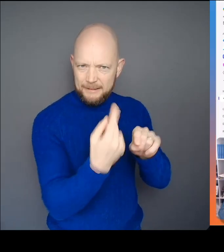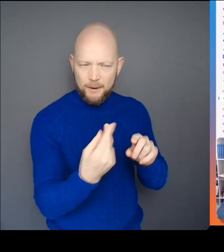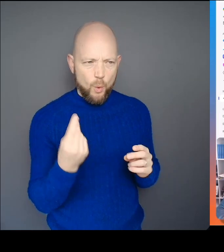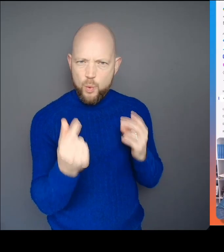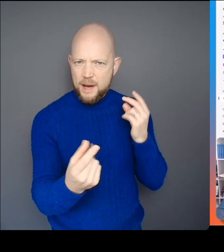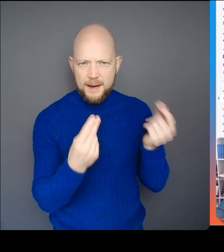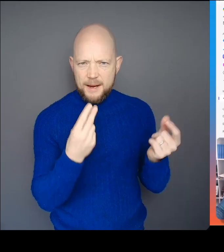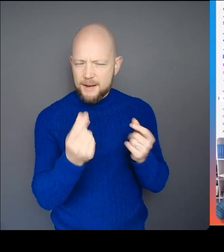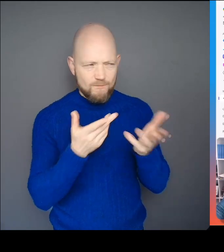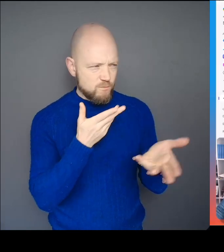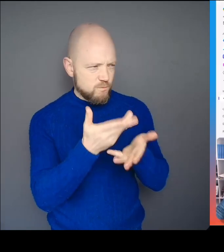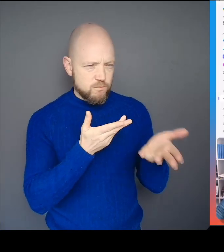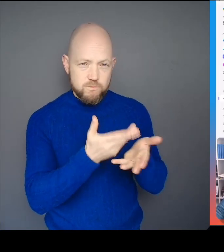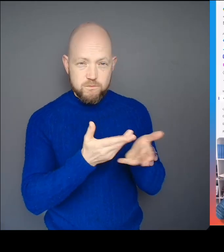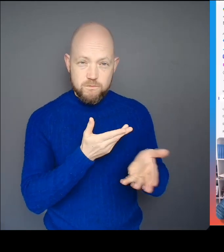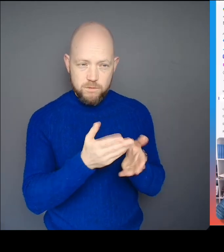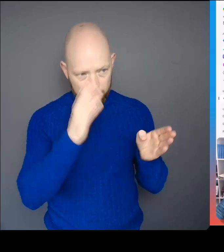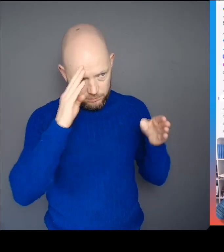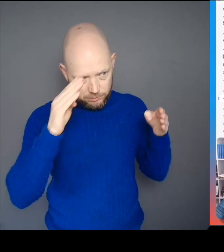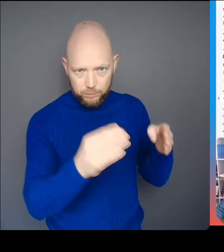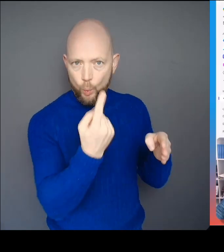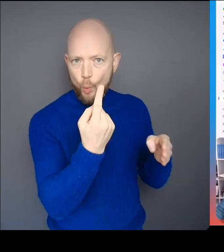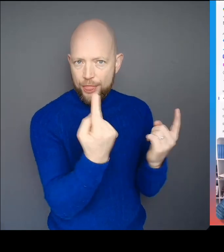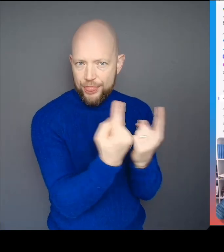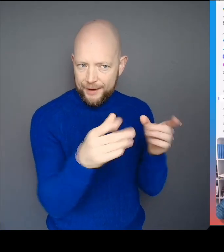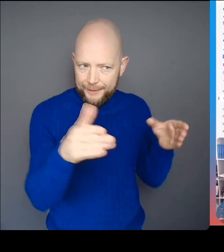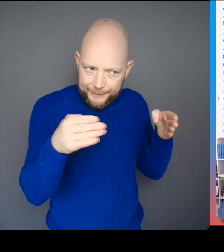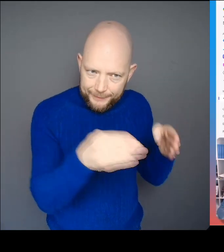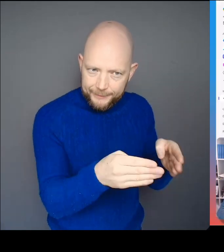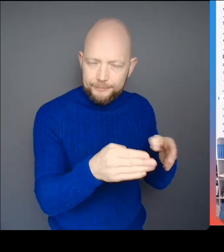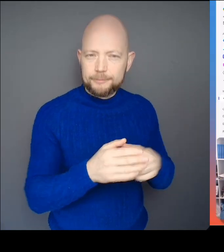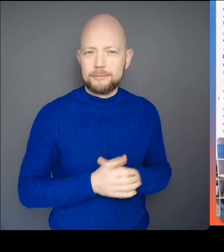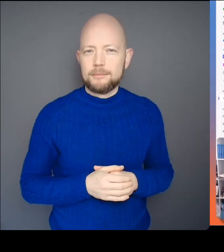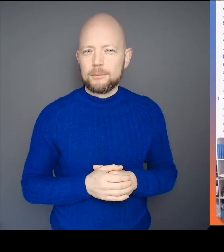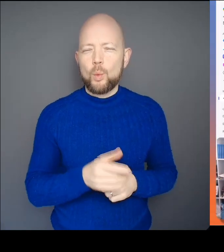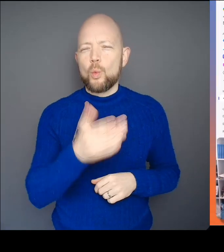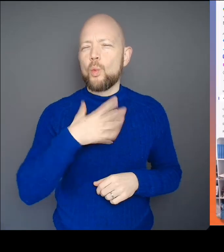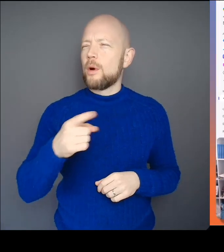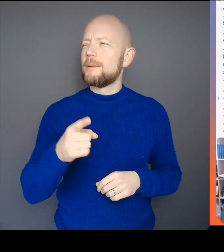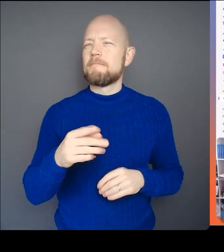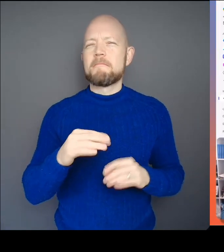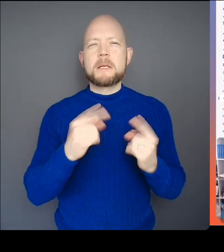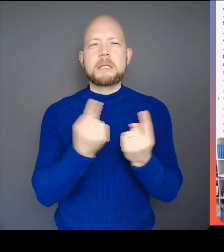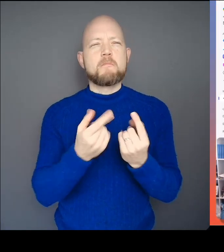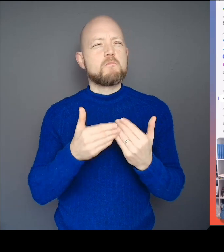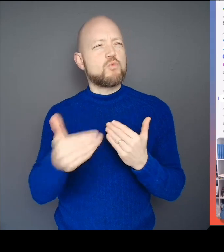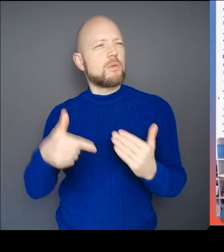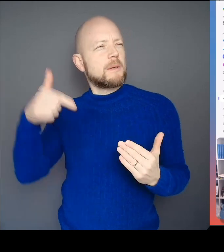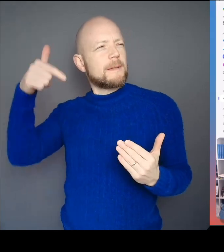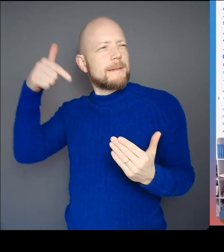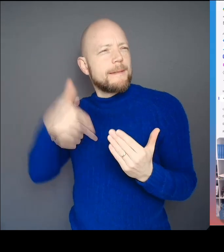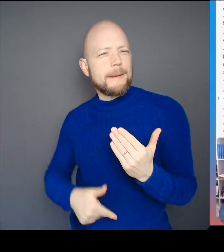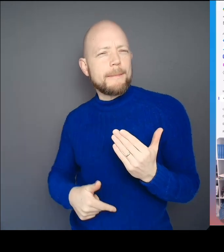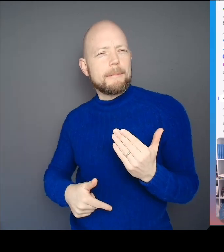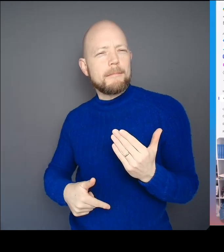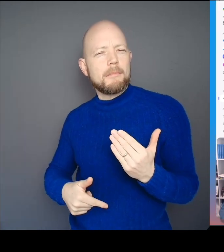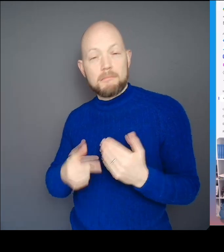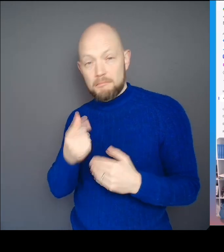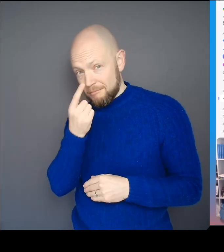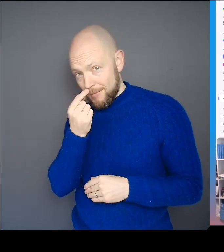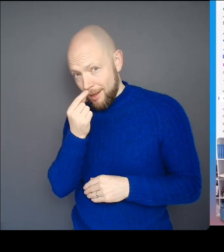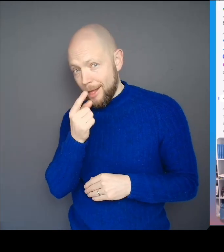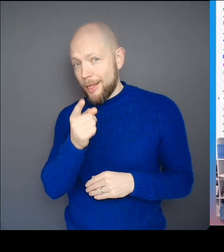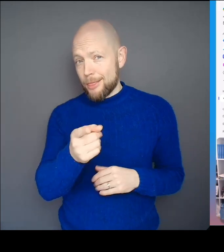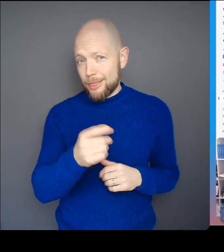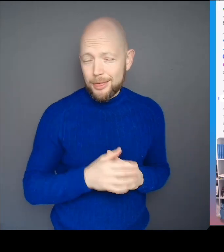all in one place so that you can just do that quick chat and quick summary with it. But if you're looking for something a little more sophisticated where you really want to customize the